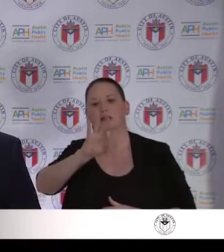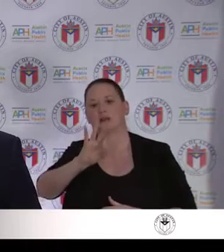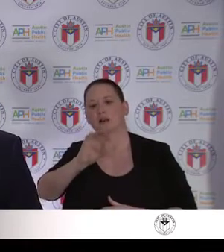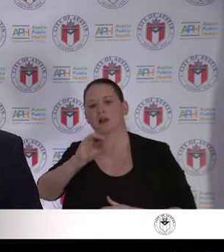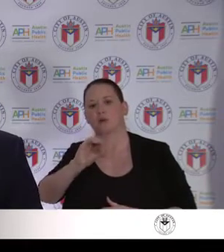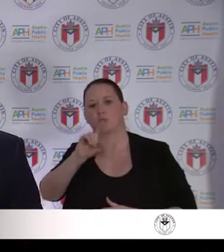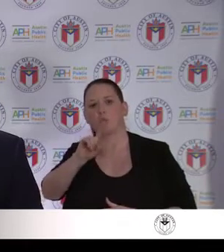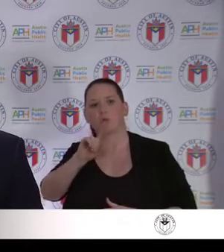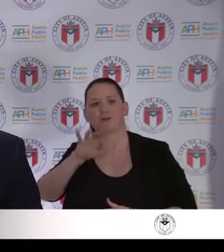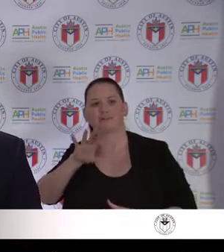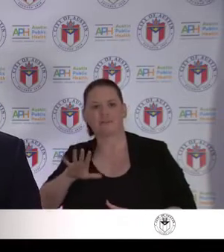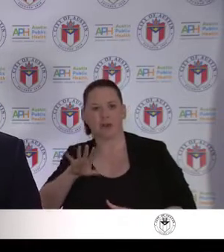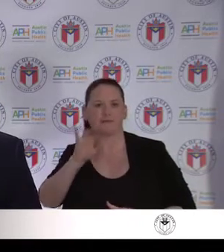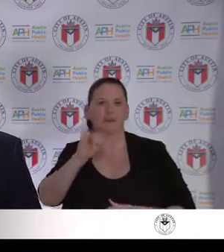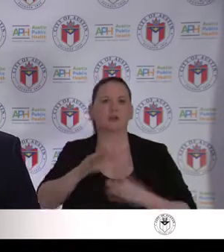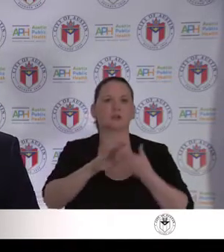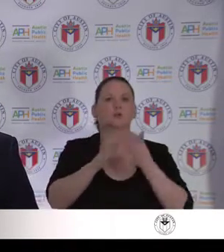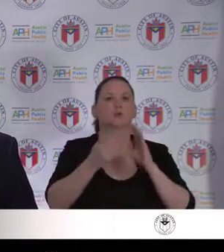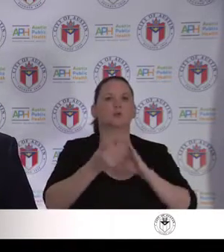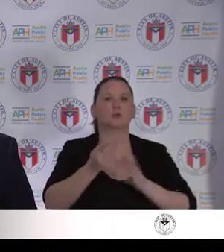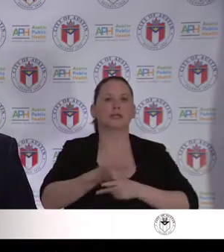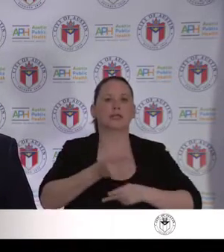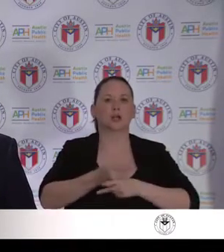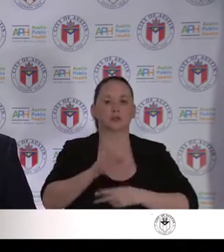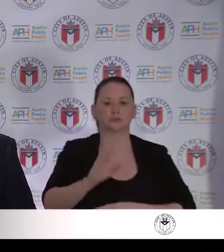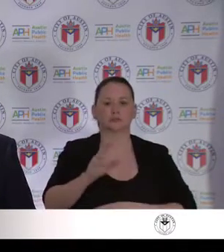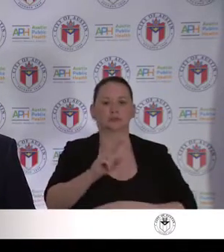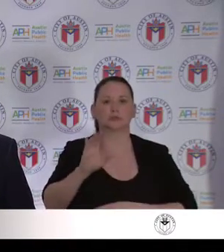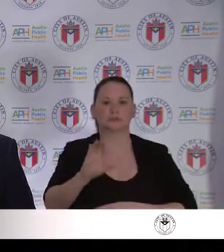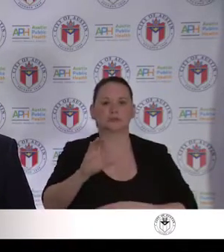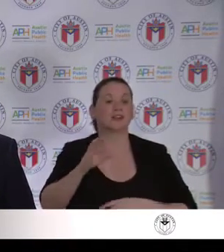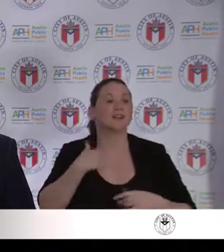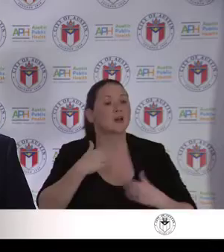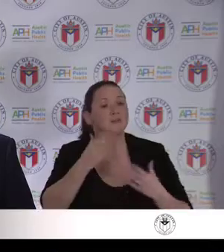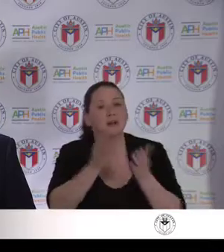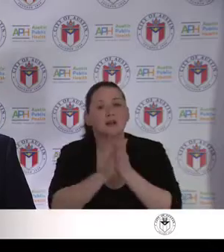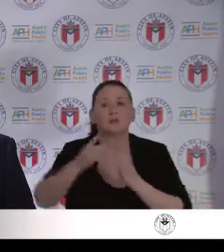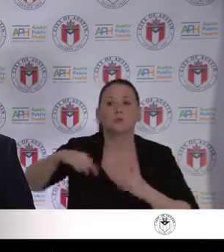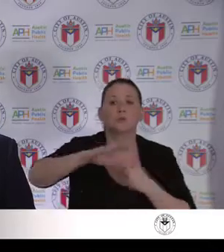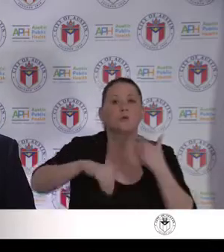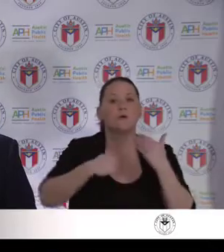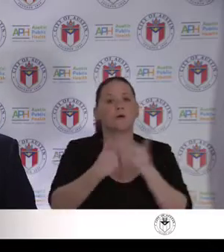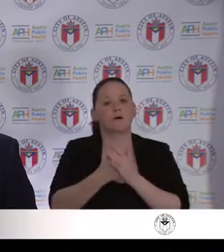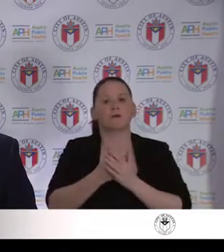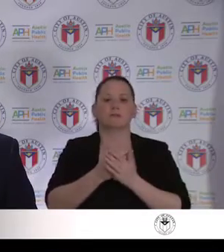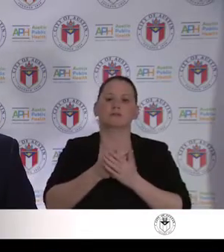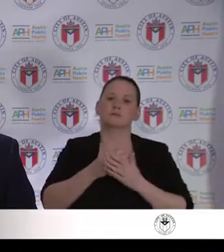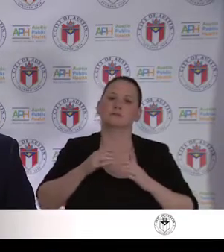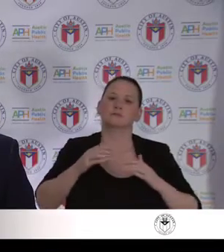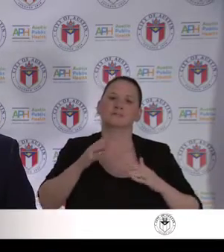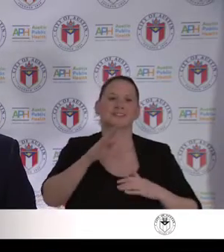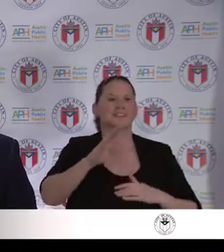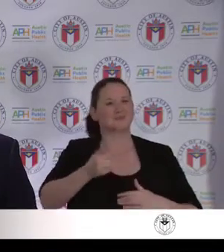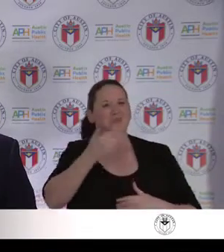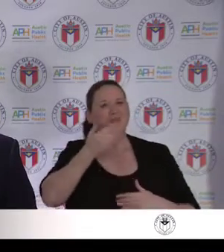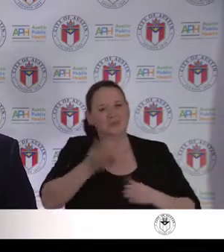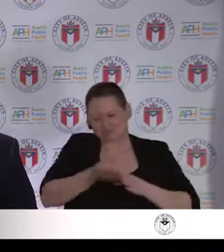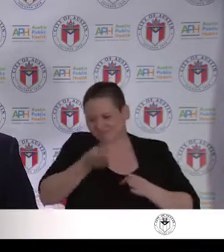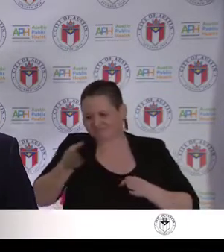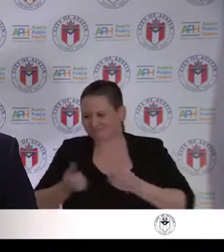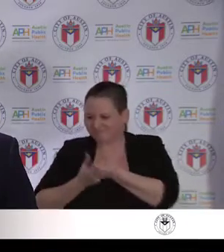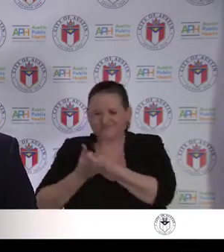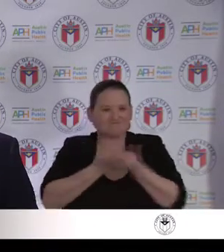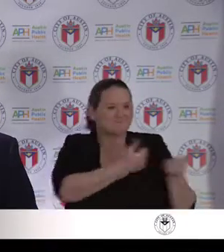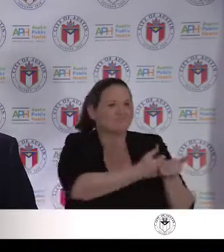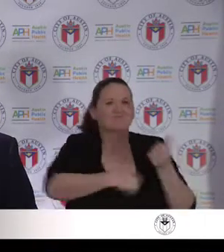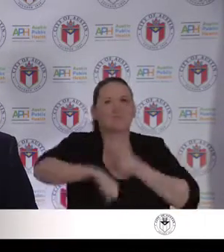512-978-9015. And I'm going to conclude by asking everybody to just be a really good neighbor. Reach out to folks that